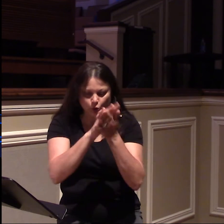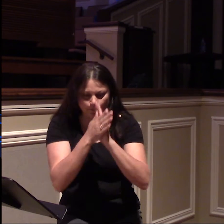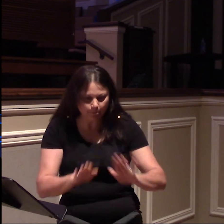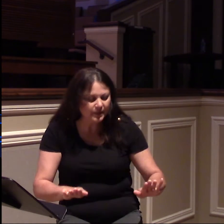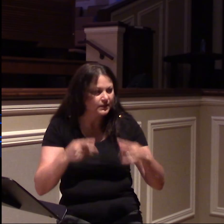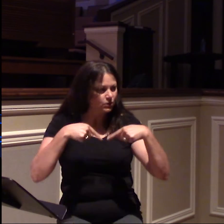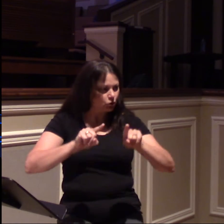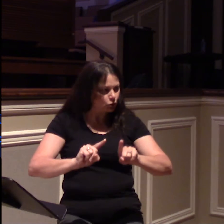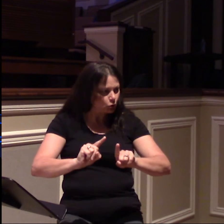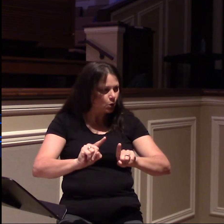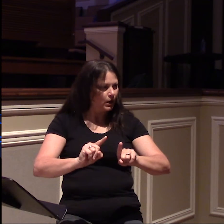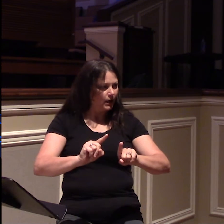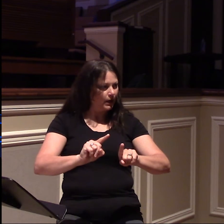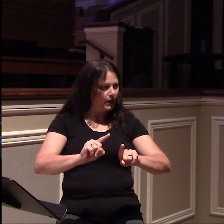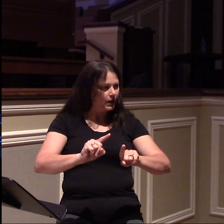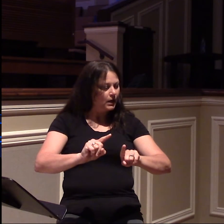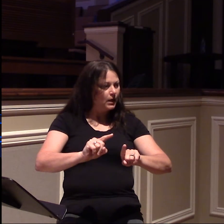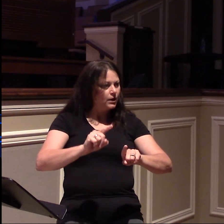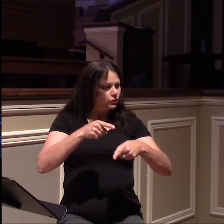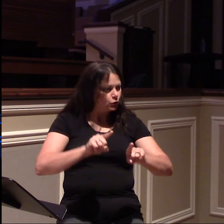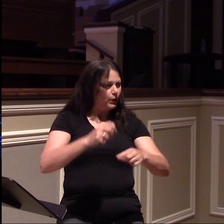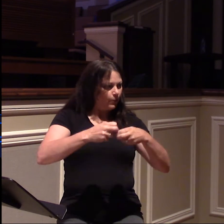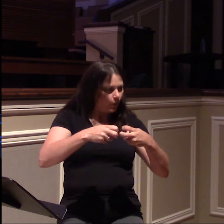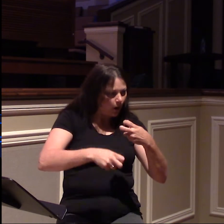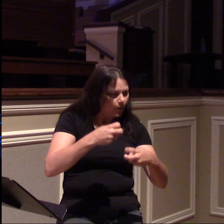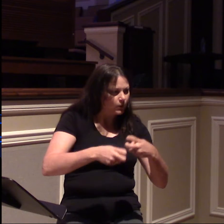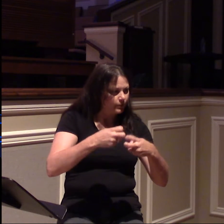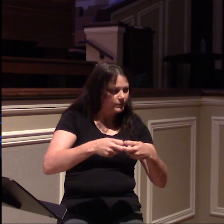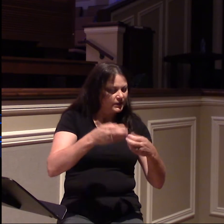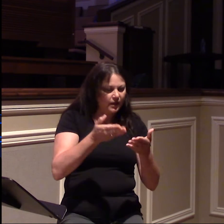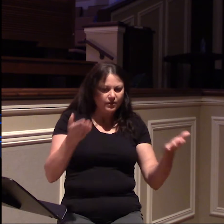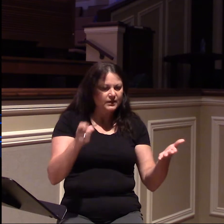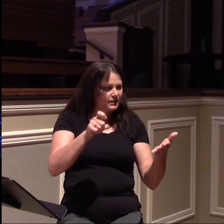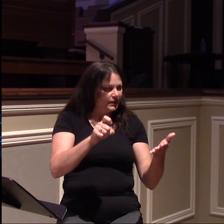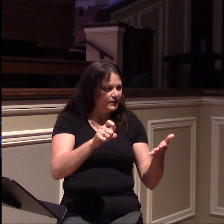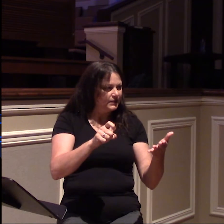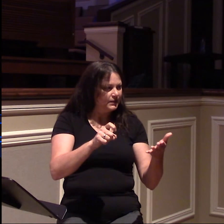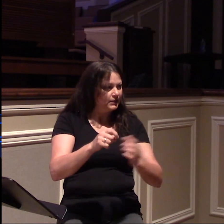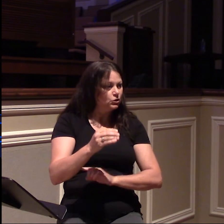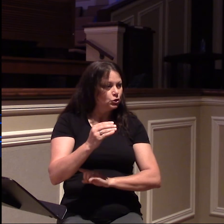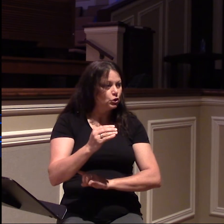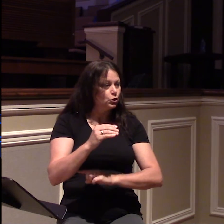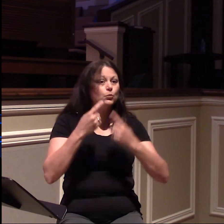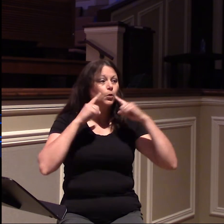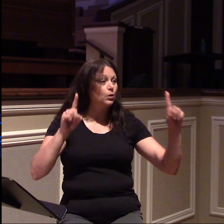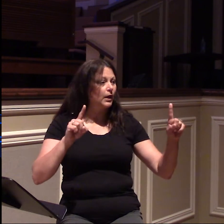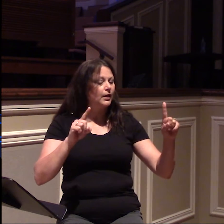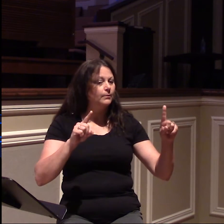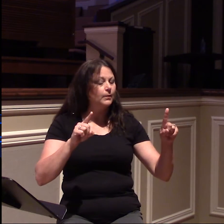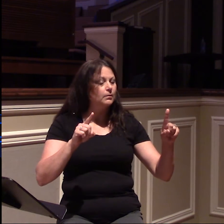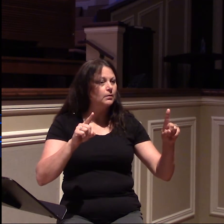conviction. So they have the right belief, they have the right behavior. And then Paul will focus on their